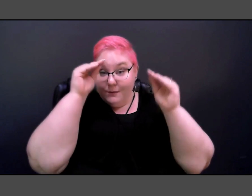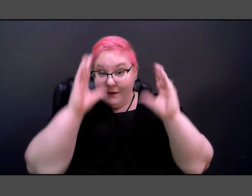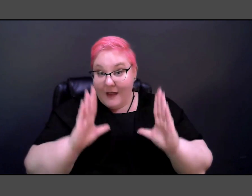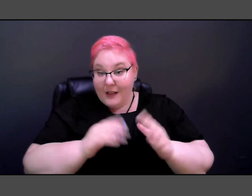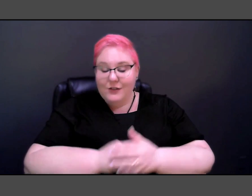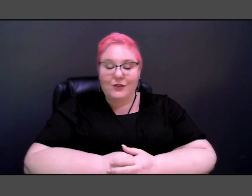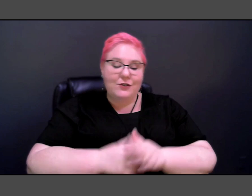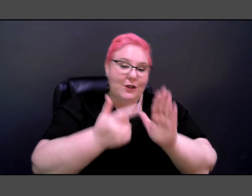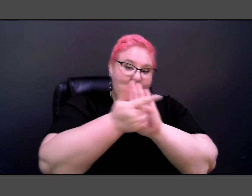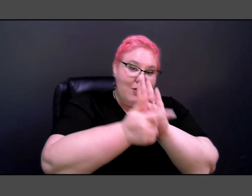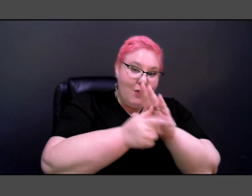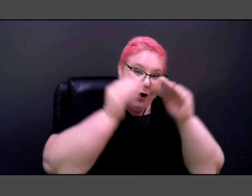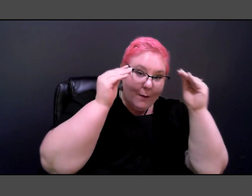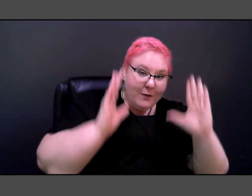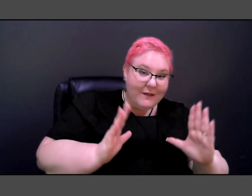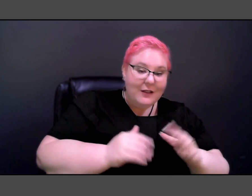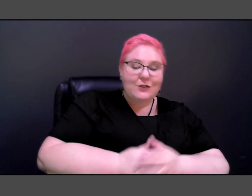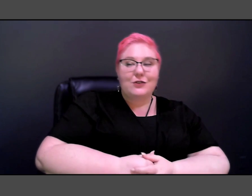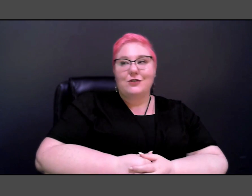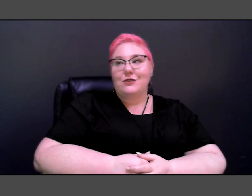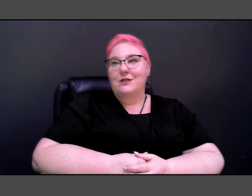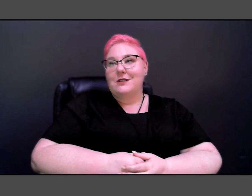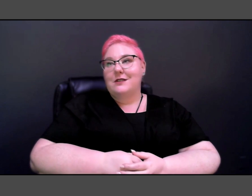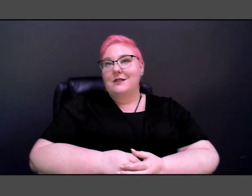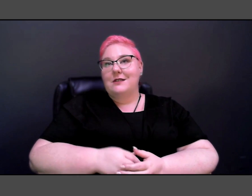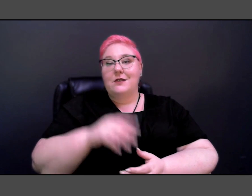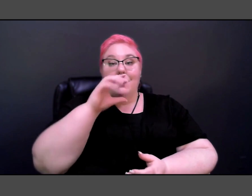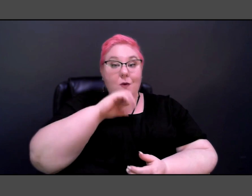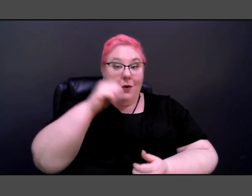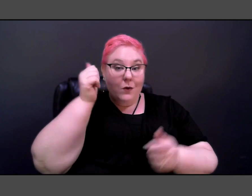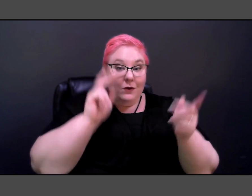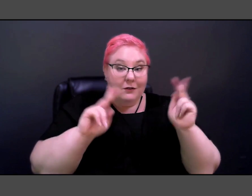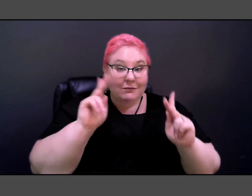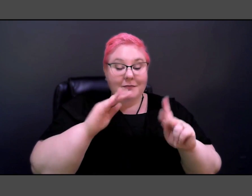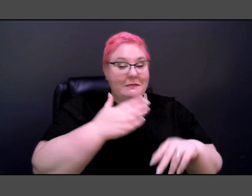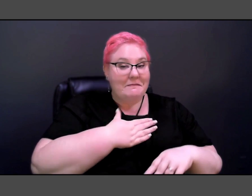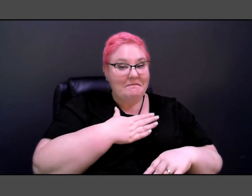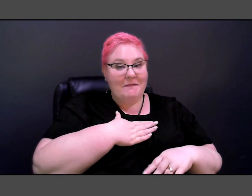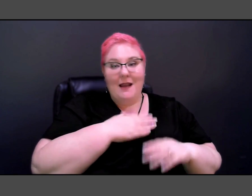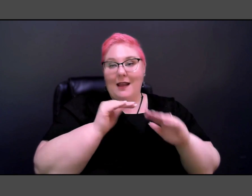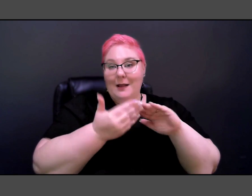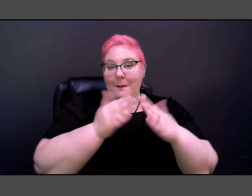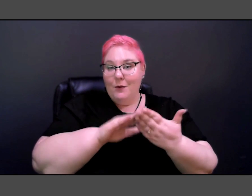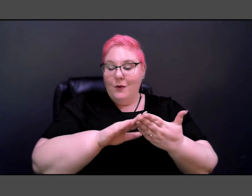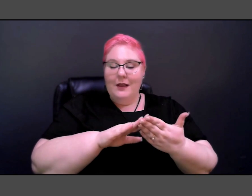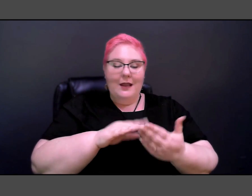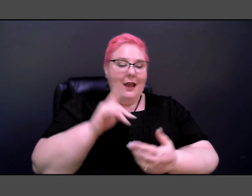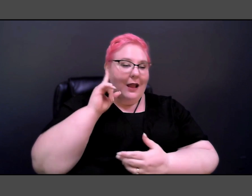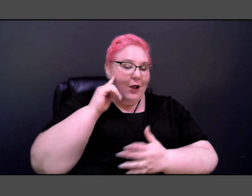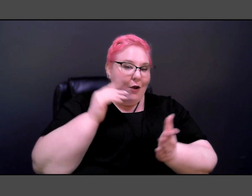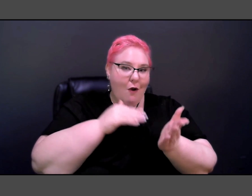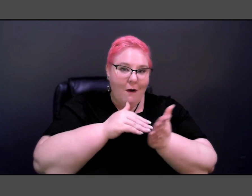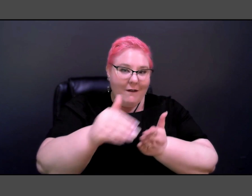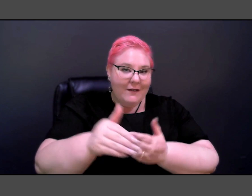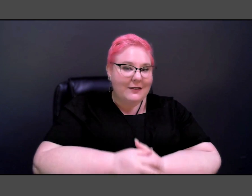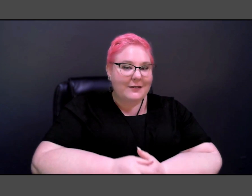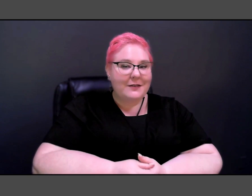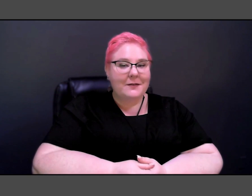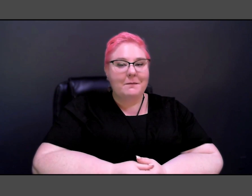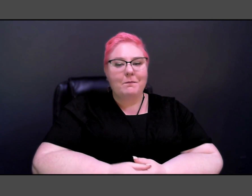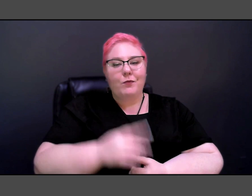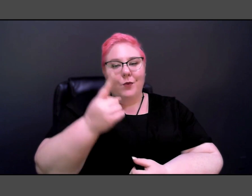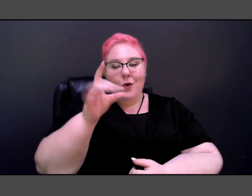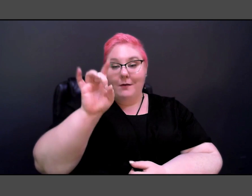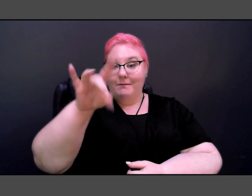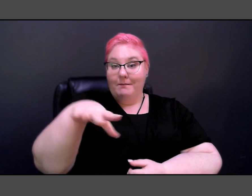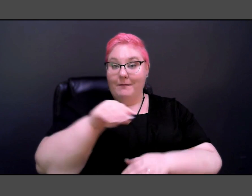professors, elderly folks in my community. I hear that all the time. One piece of advice that my aunt